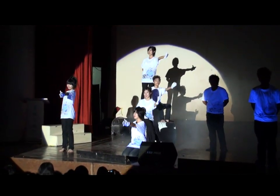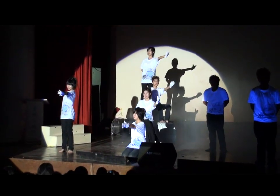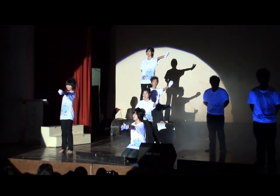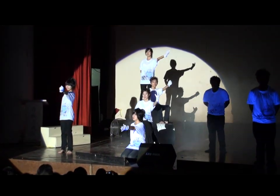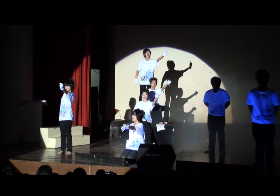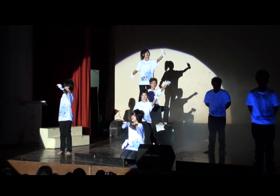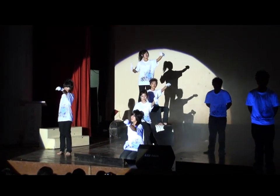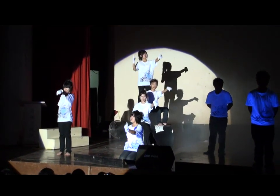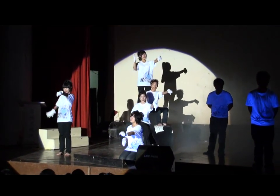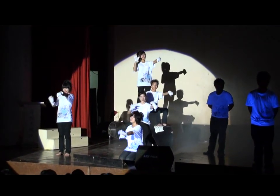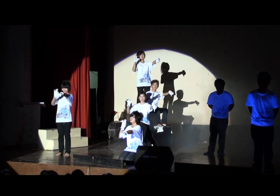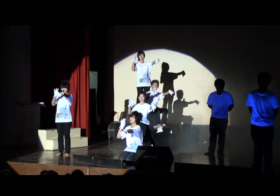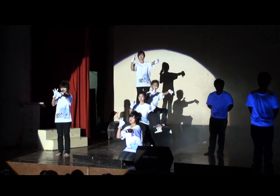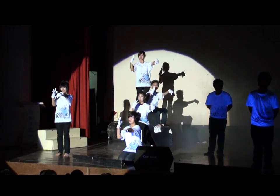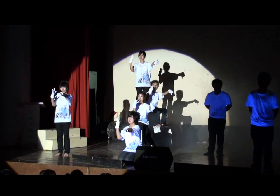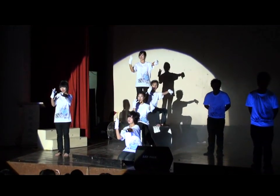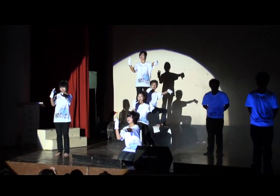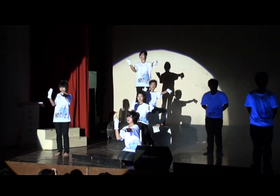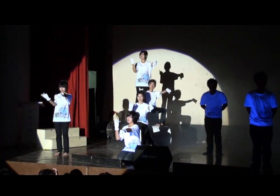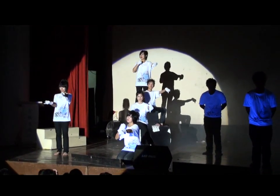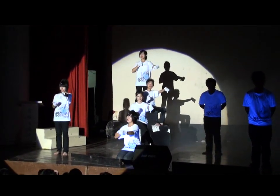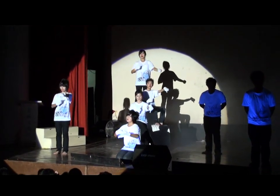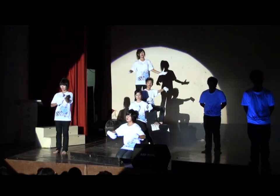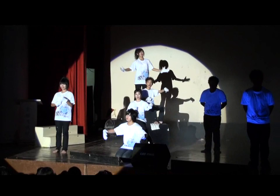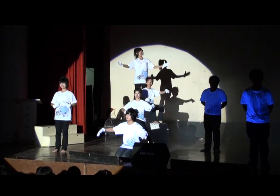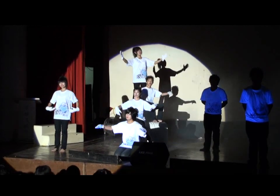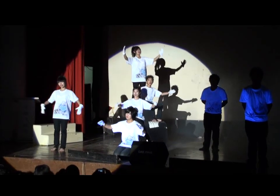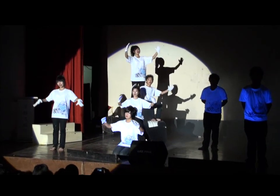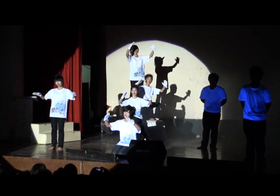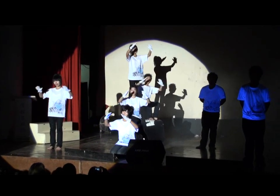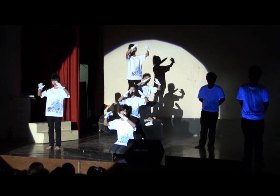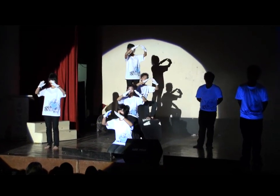I'll have a smile I wanna go home